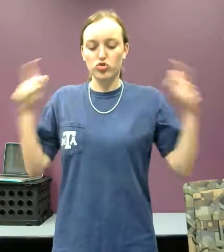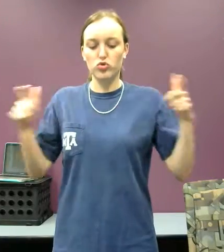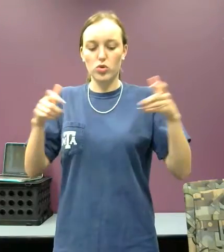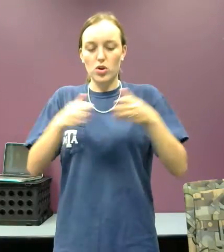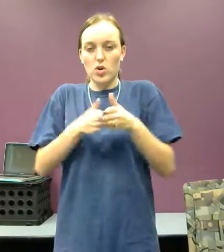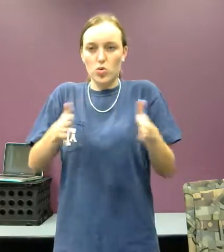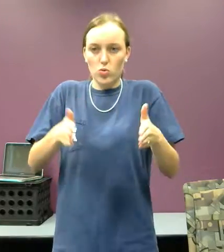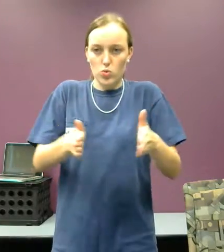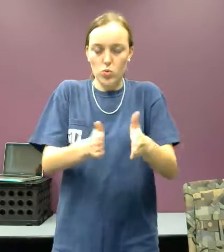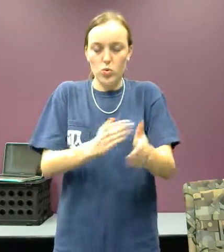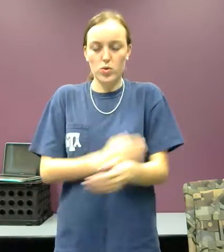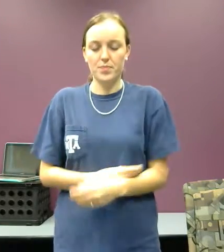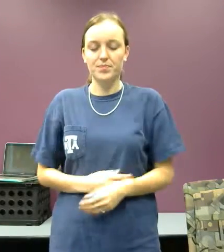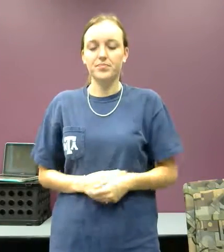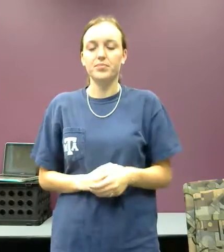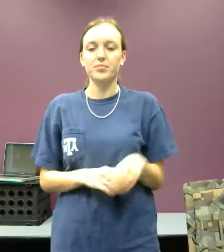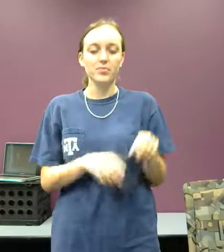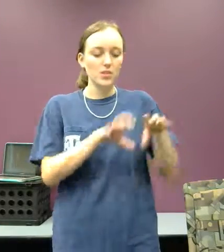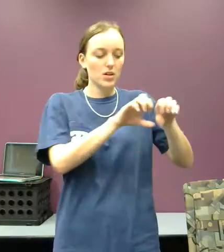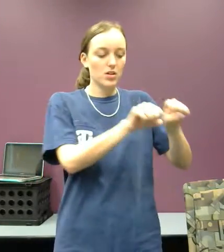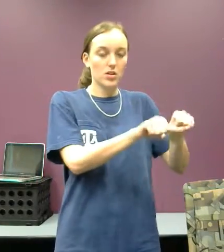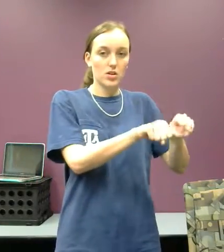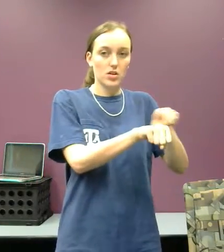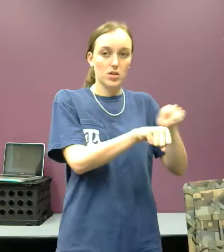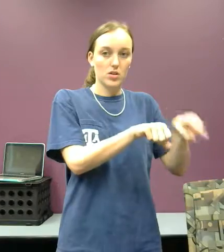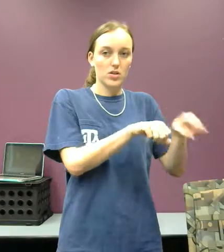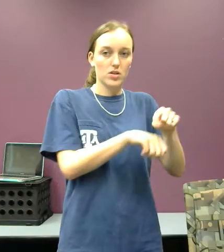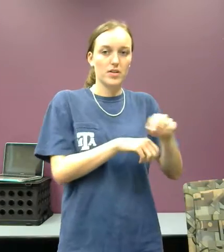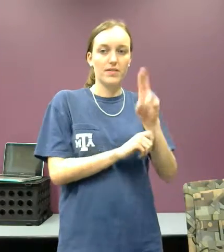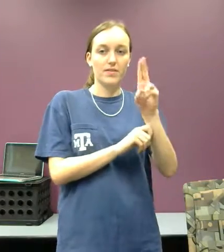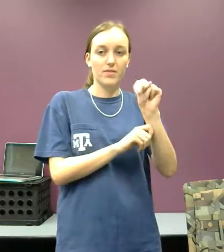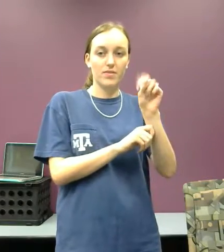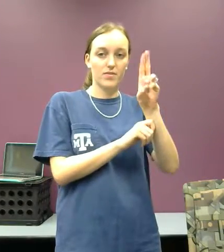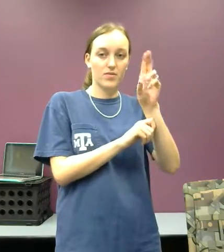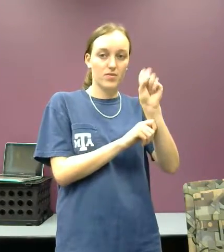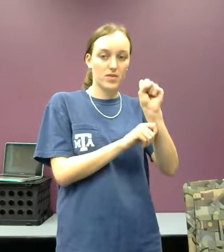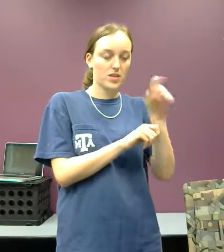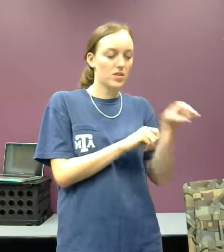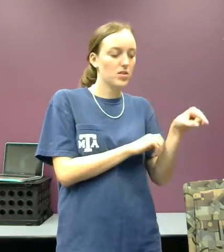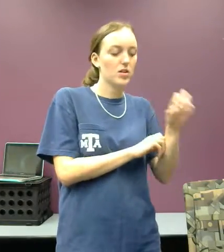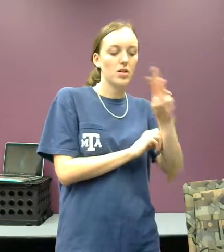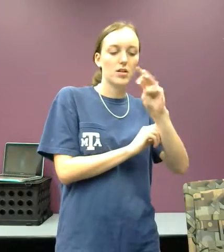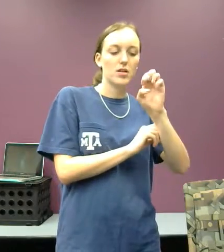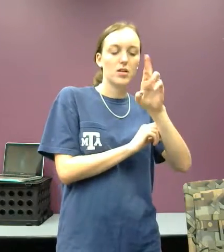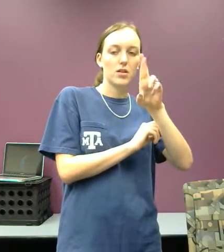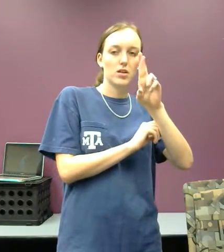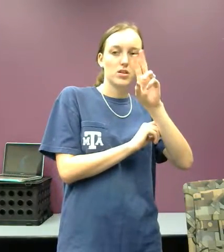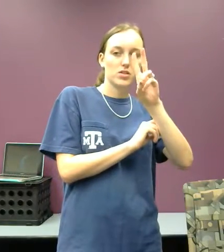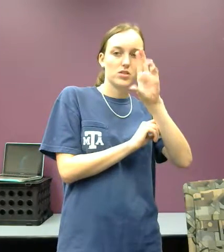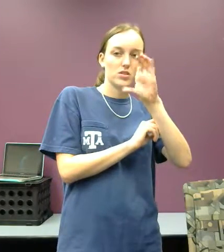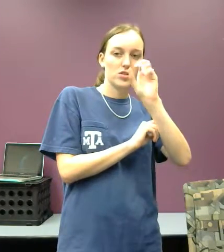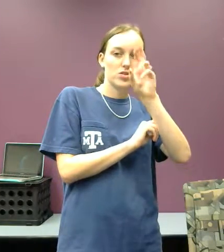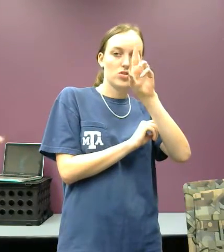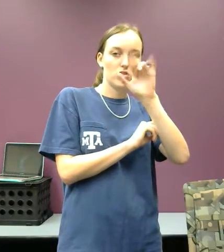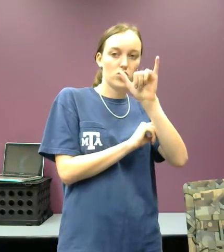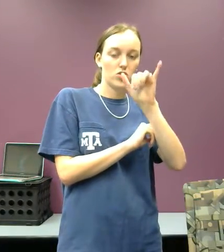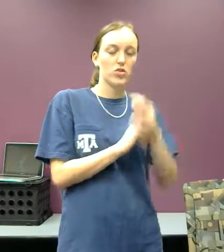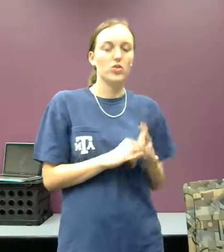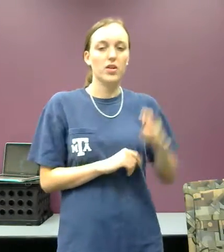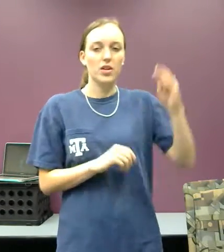Venus and Mercury are the only planets in our solar system that don't have moons. Venus spins most slowly of all the planets. A